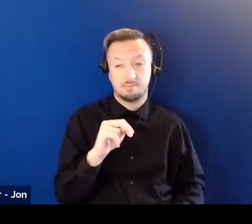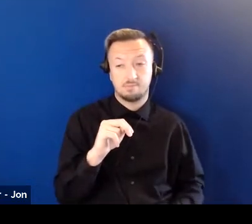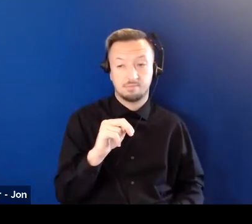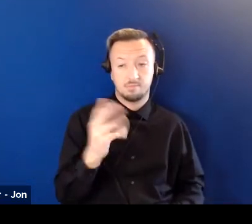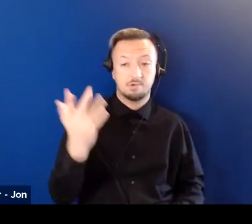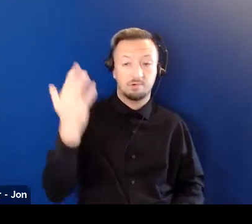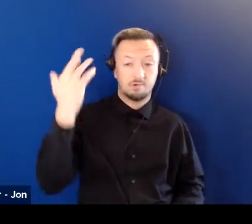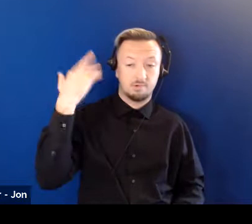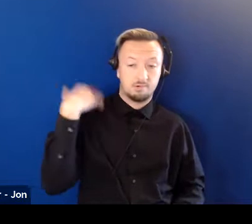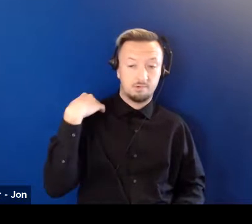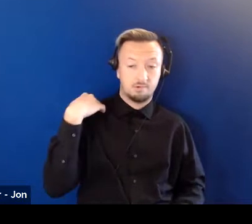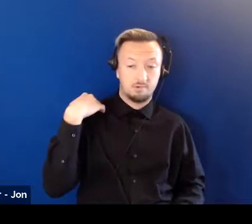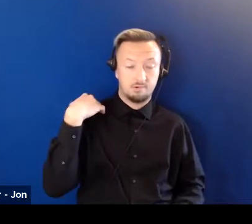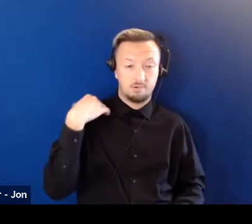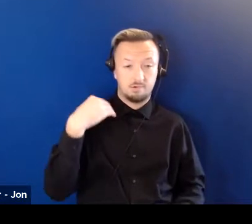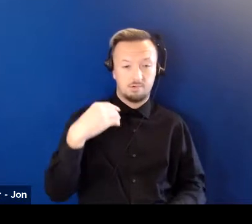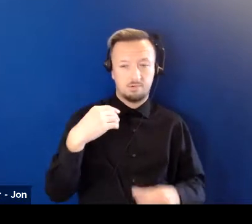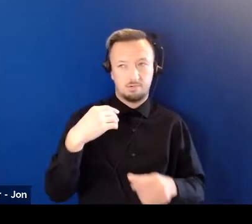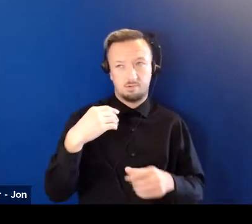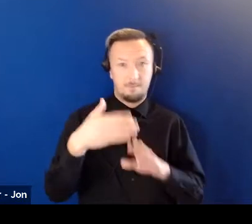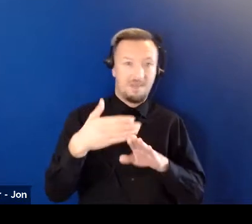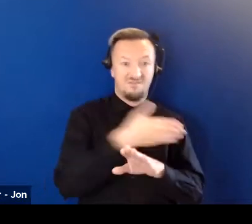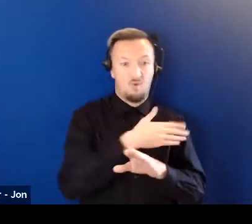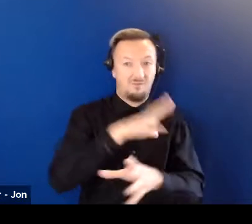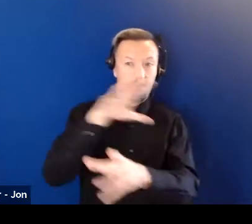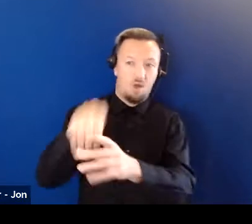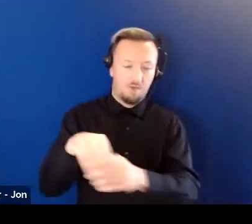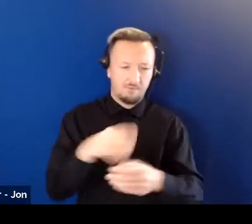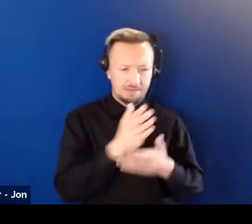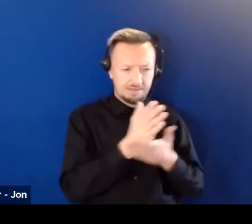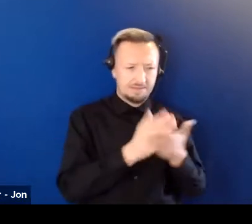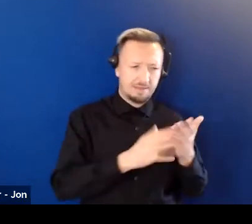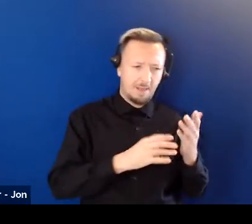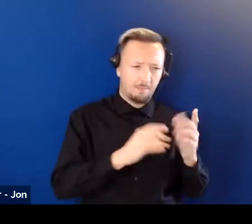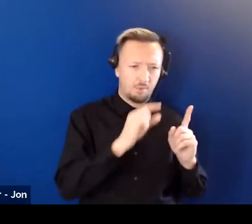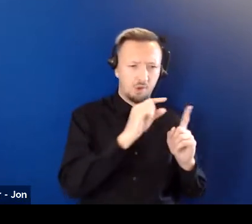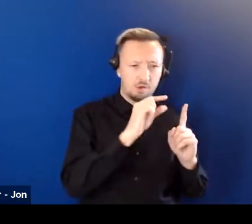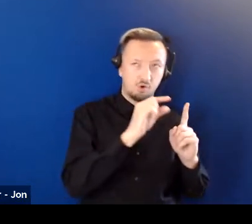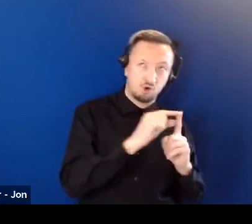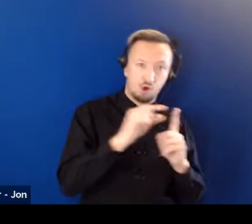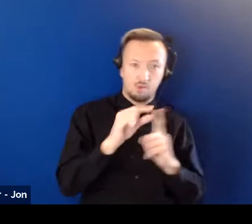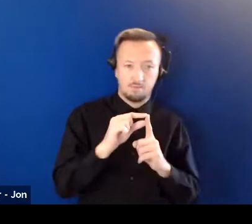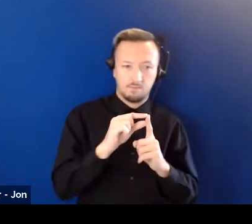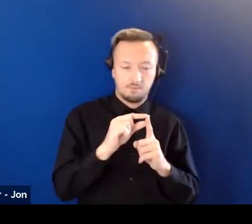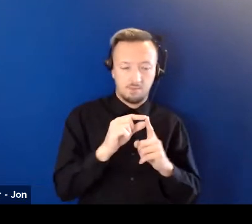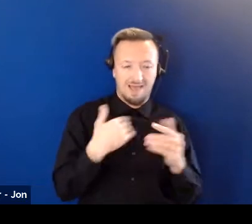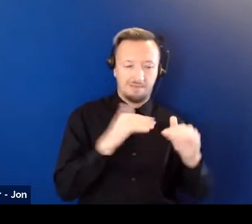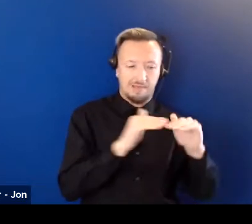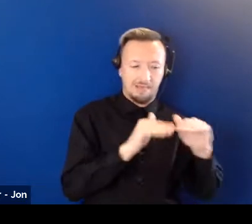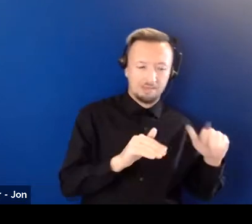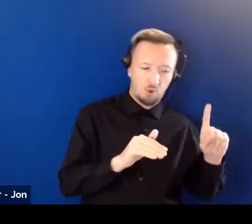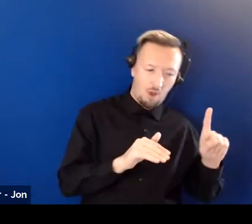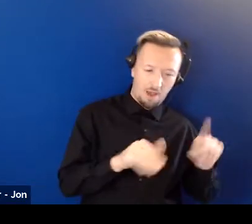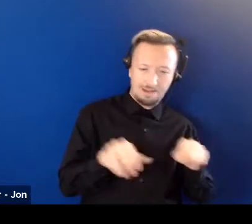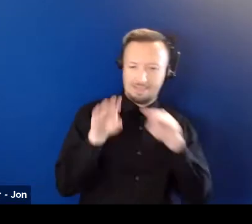had a couple different terms, might be a little more complicated, and it is explained to us there was going to be tier 1 and tier 2s,